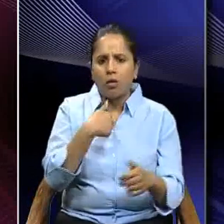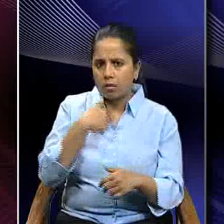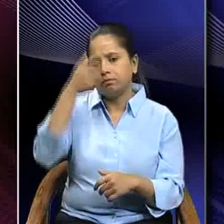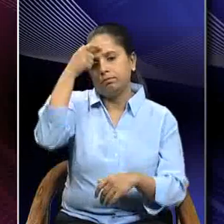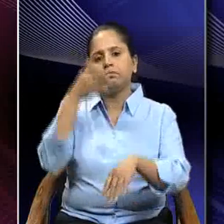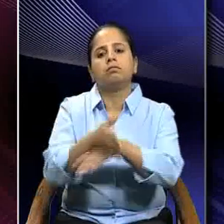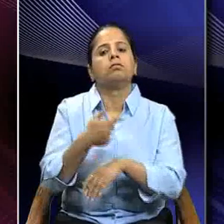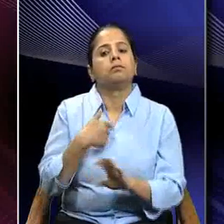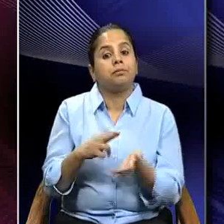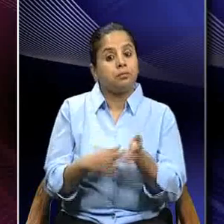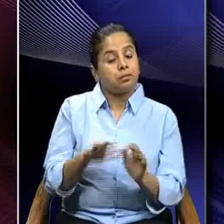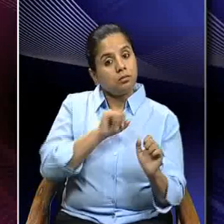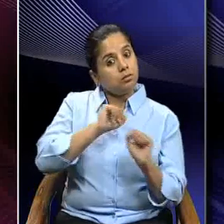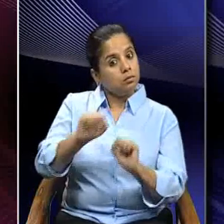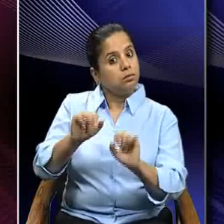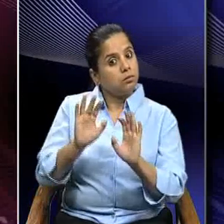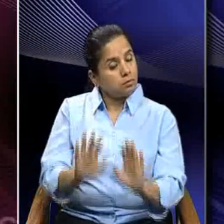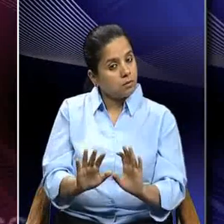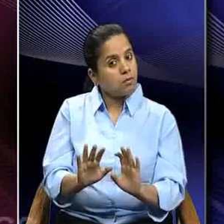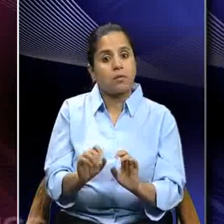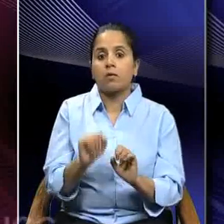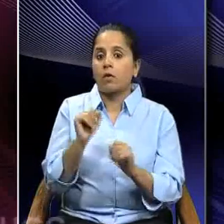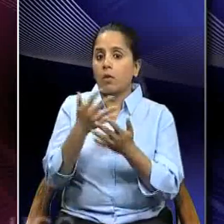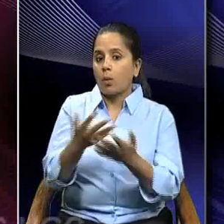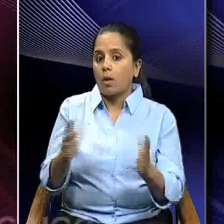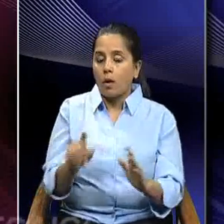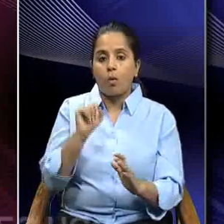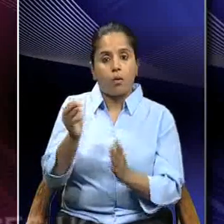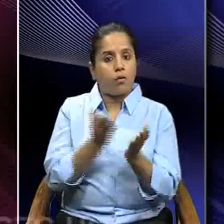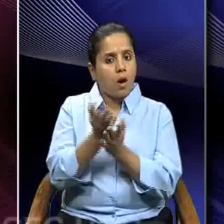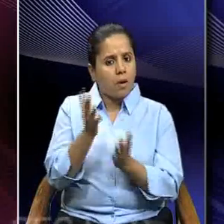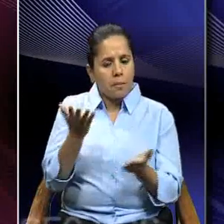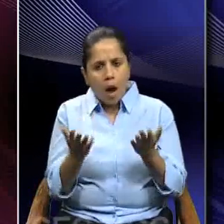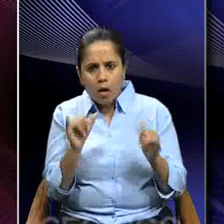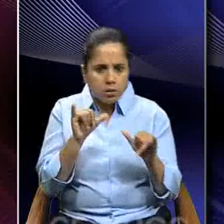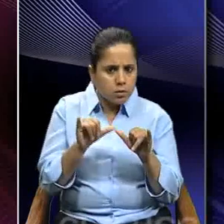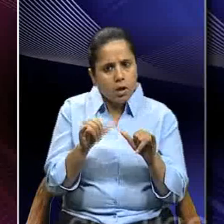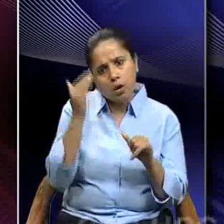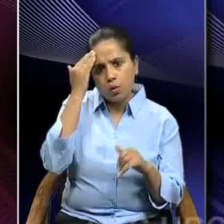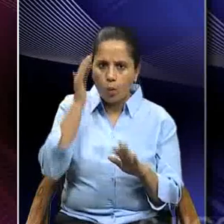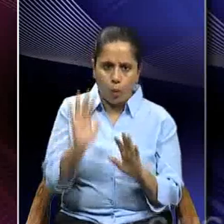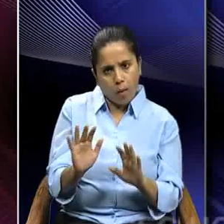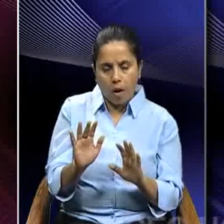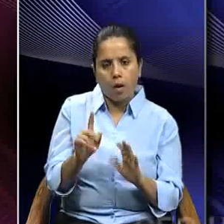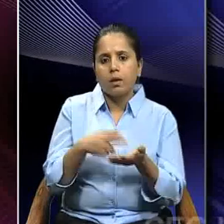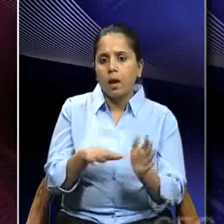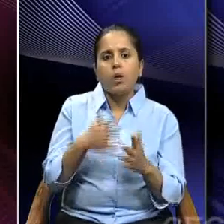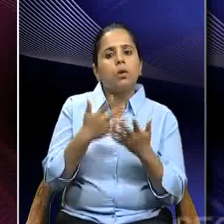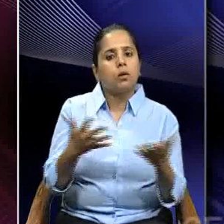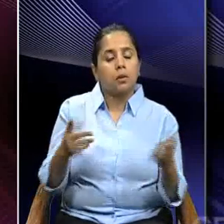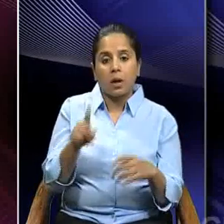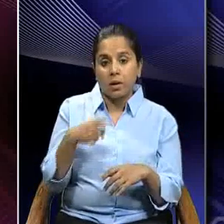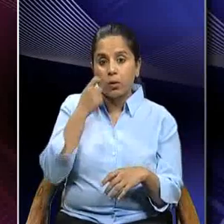has its own properties, it has its own way of balancing the natural properties. So it is a